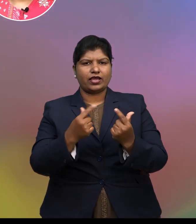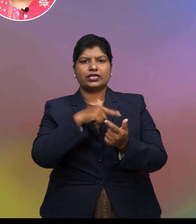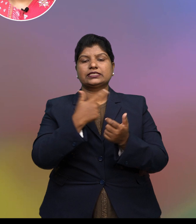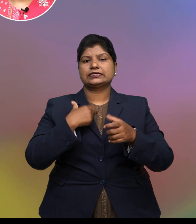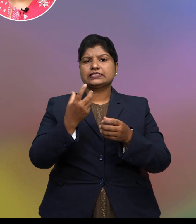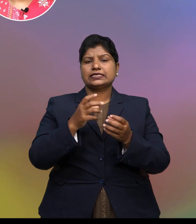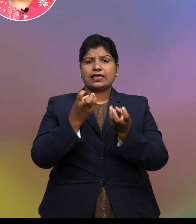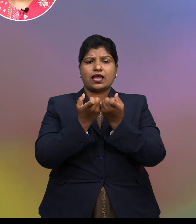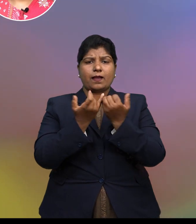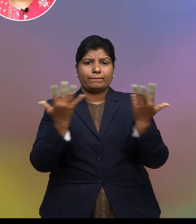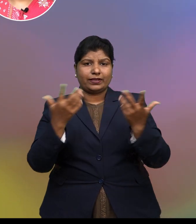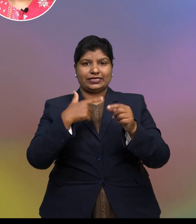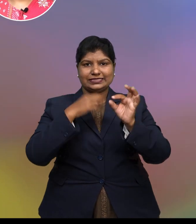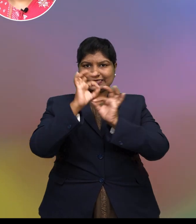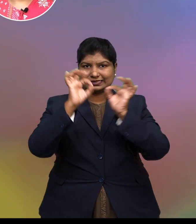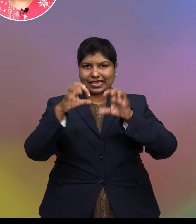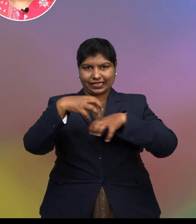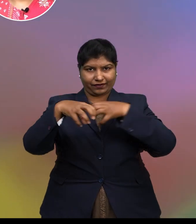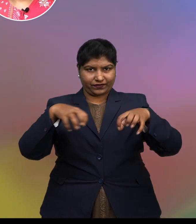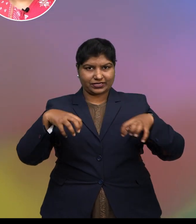mitotic divisions